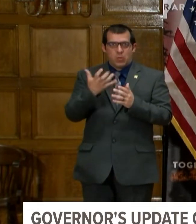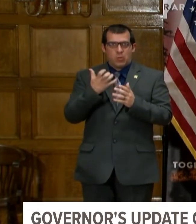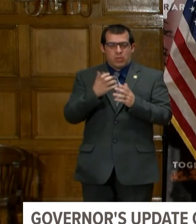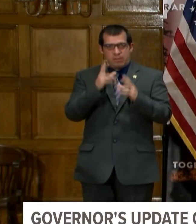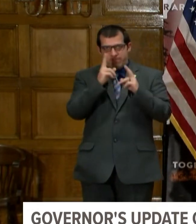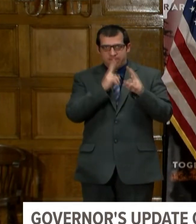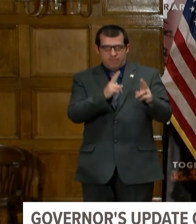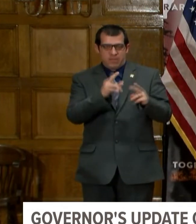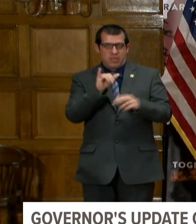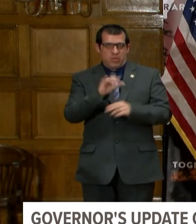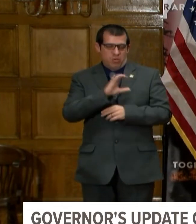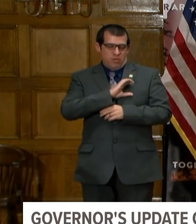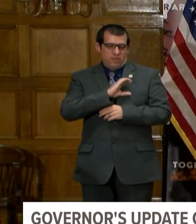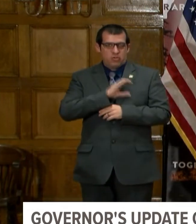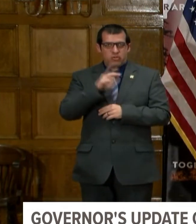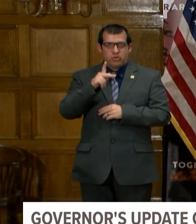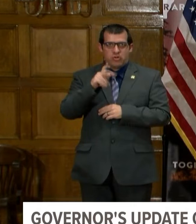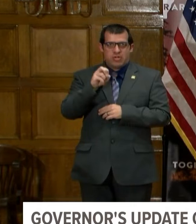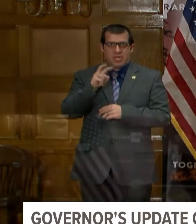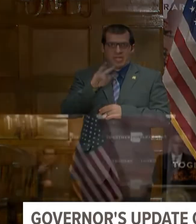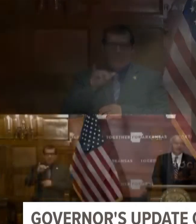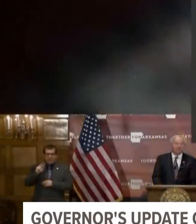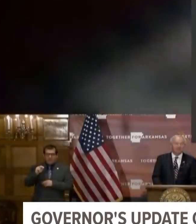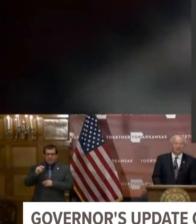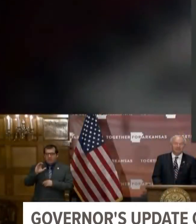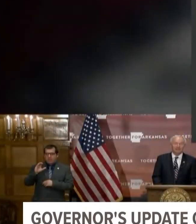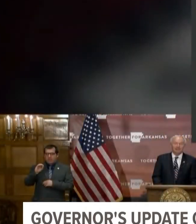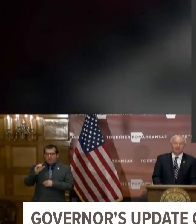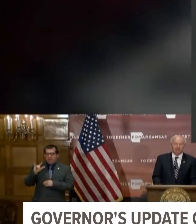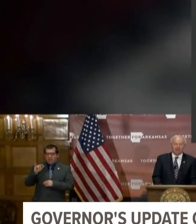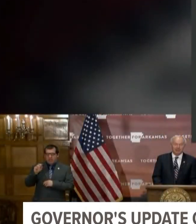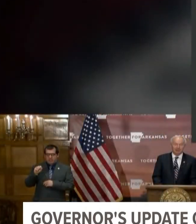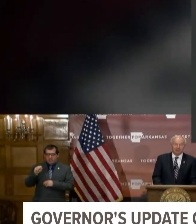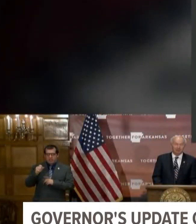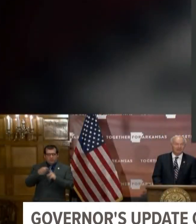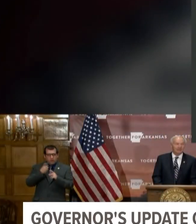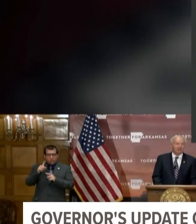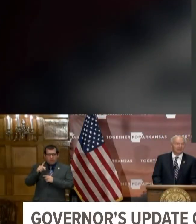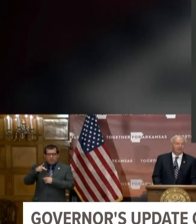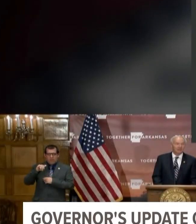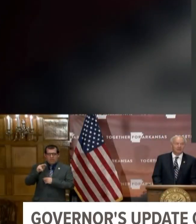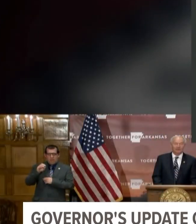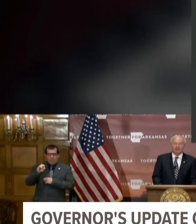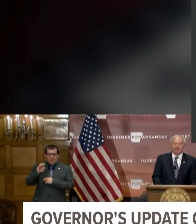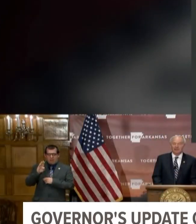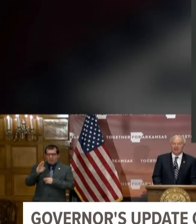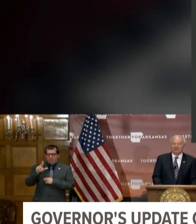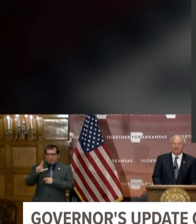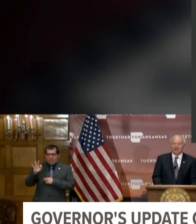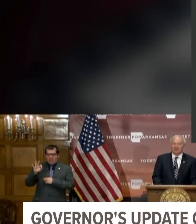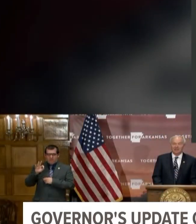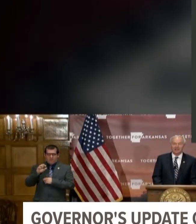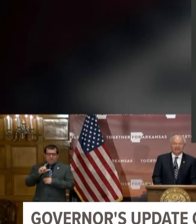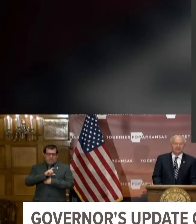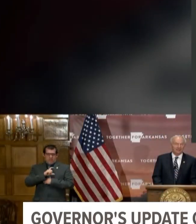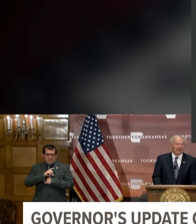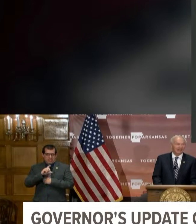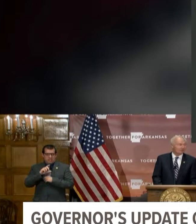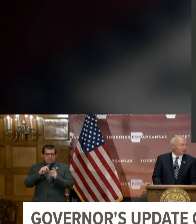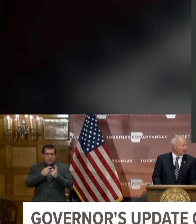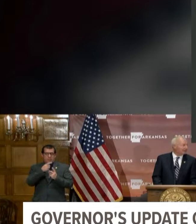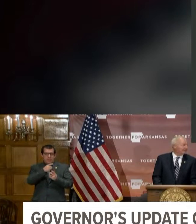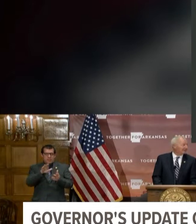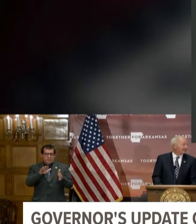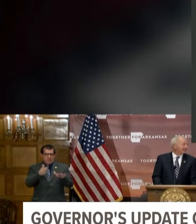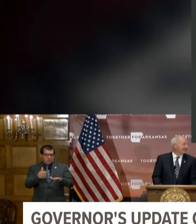to Officer Kevin Collins of the Pine Bluff Police Department, who lost his life yesterday in the line